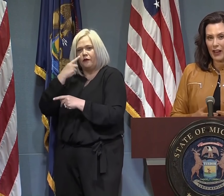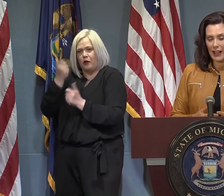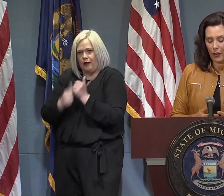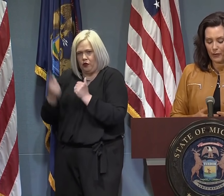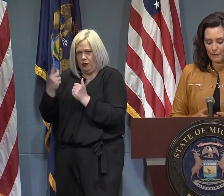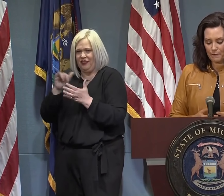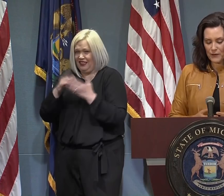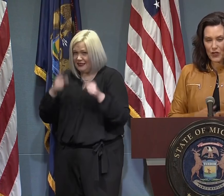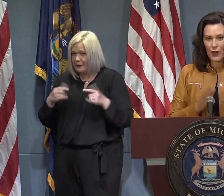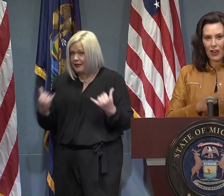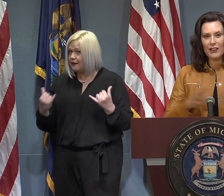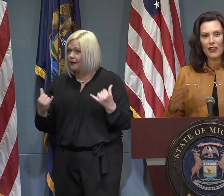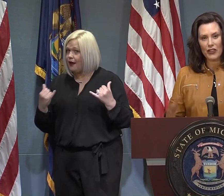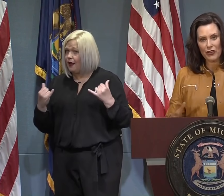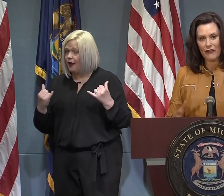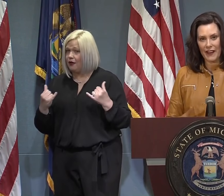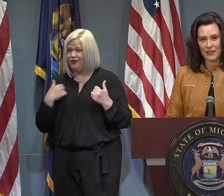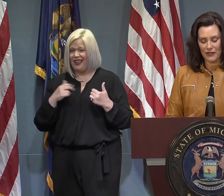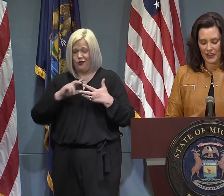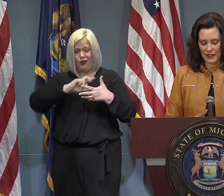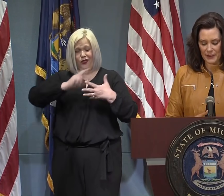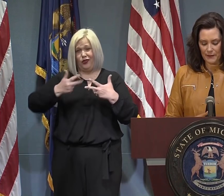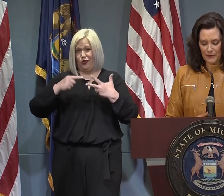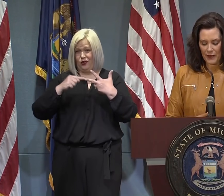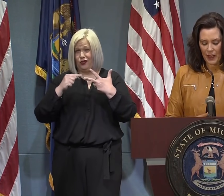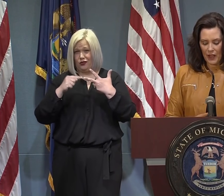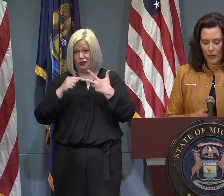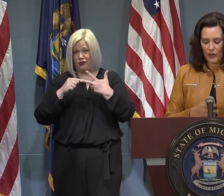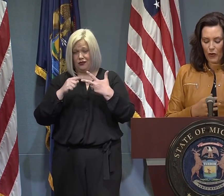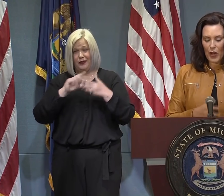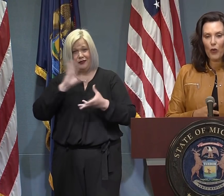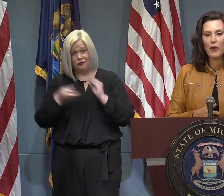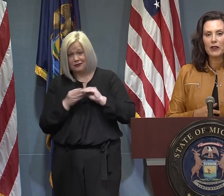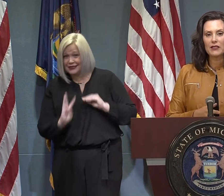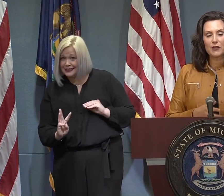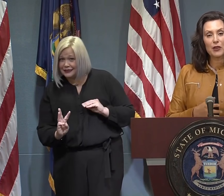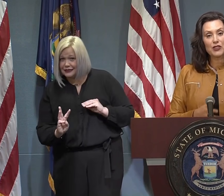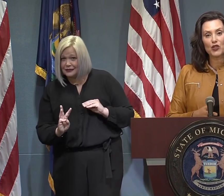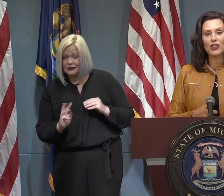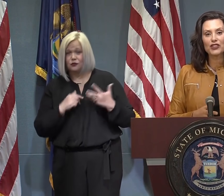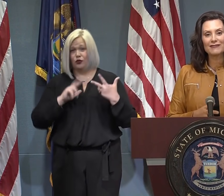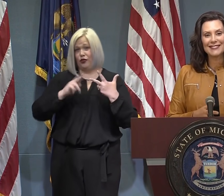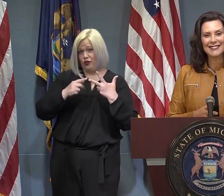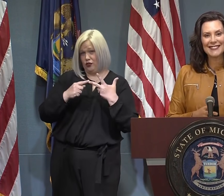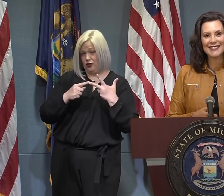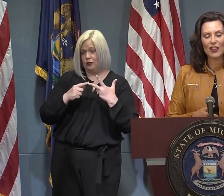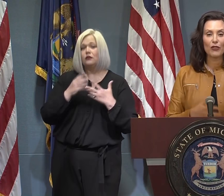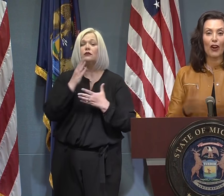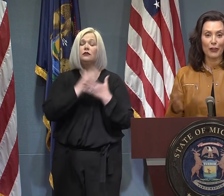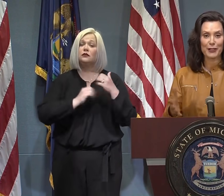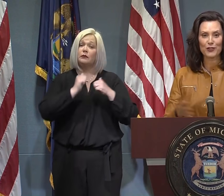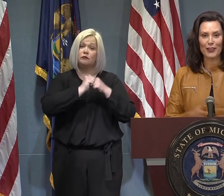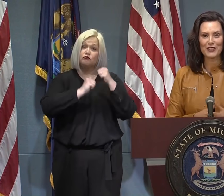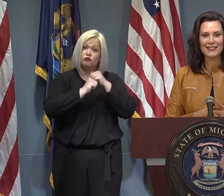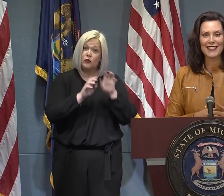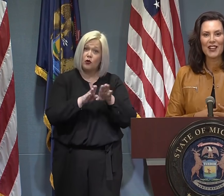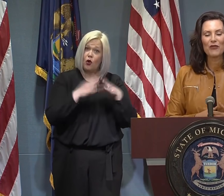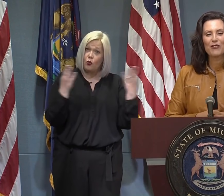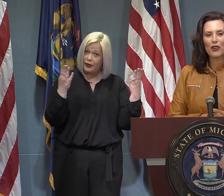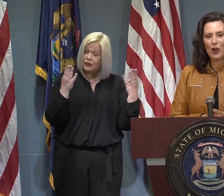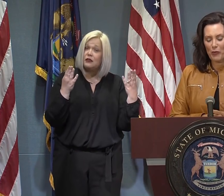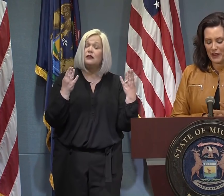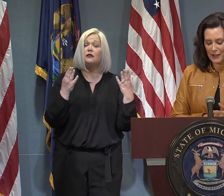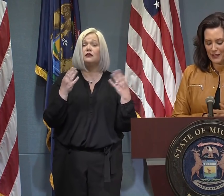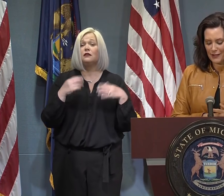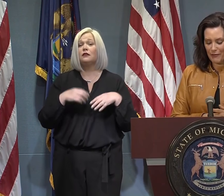we are right now. So we are in the third phase of this. We've reopened some construction, or all construction.